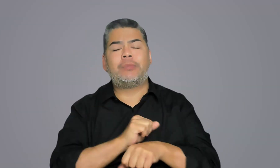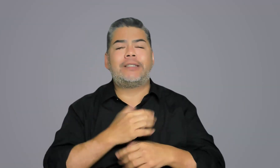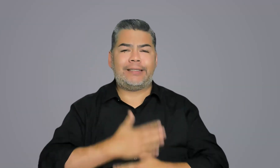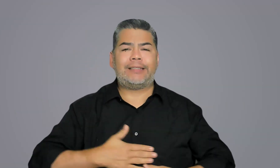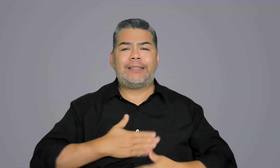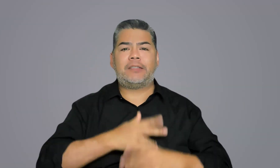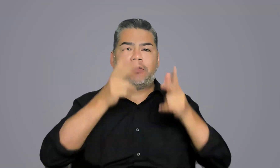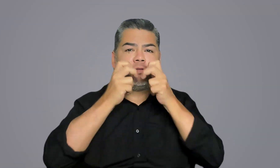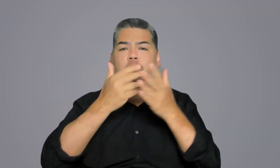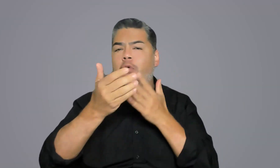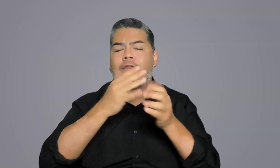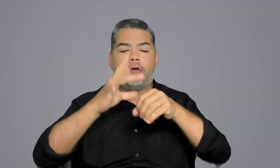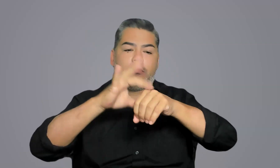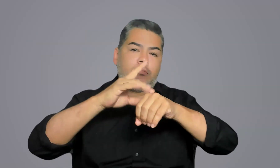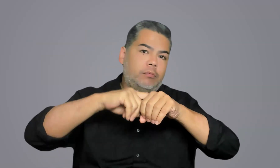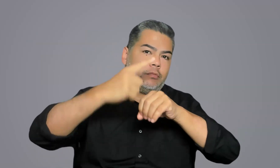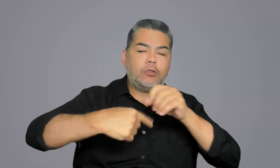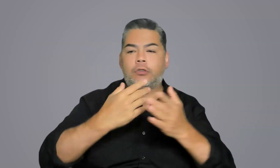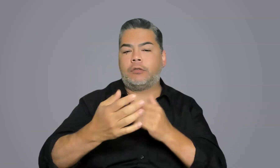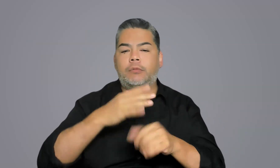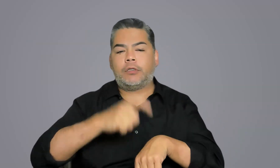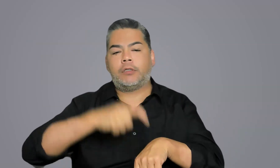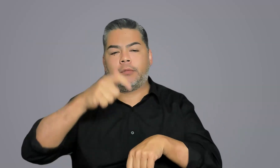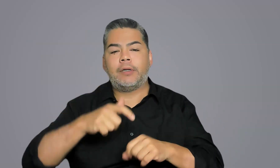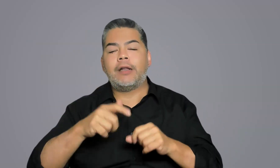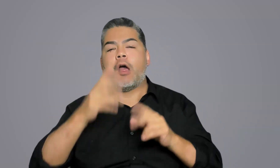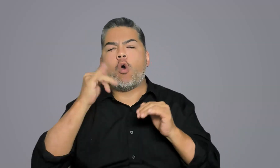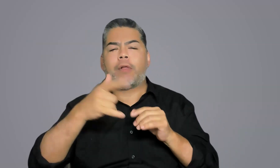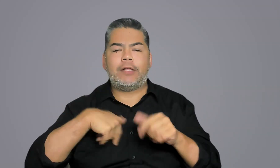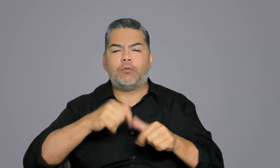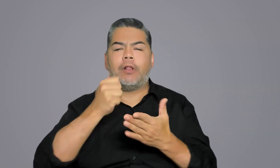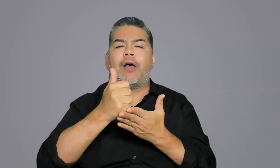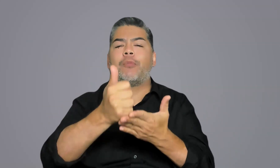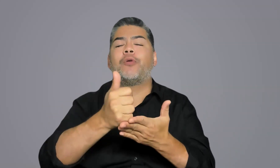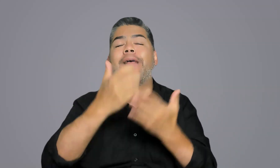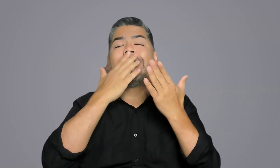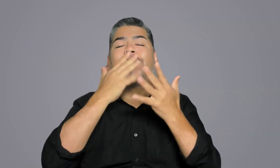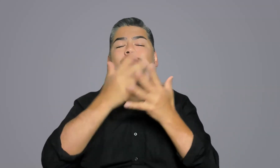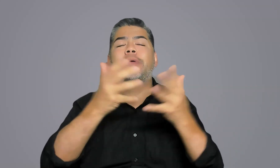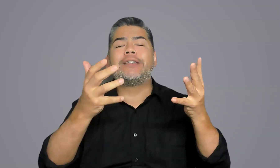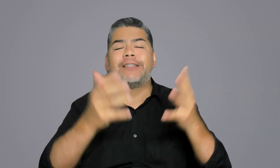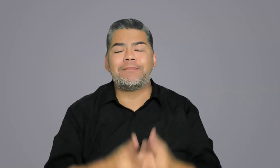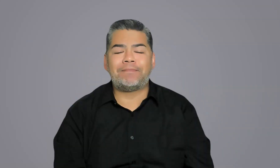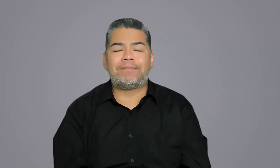are and whatever time of day it is, and I hope you found it useful. Thank you very much.